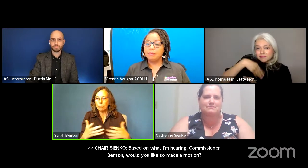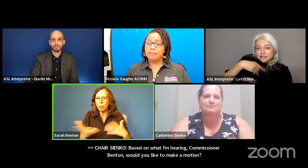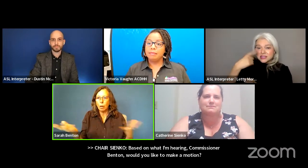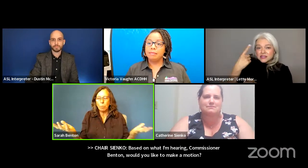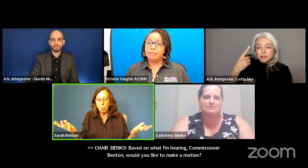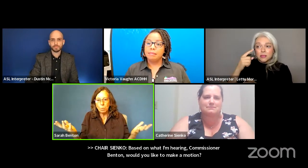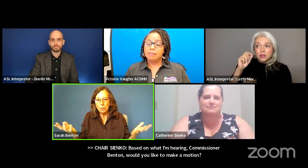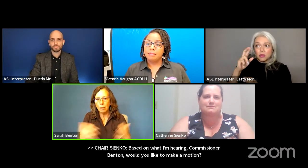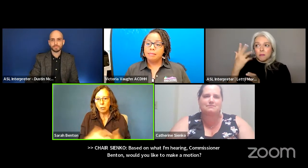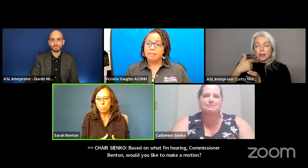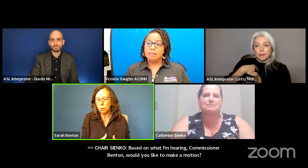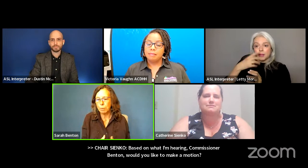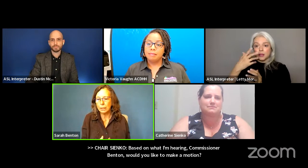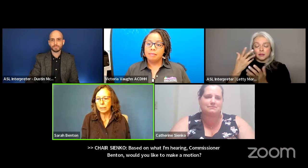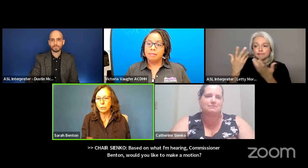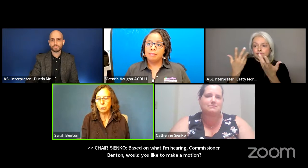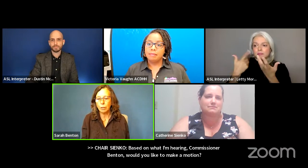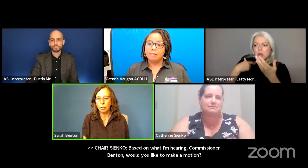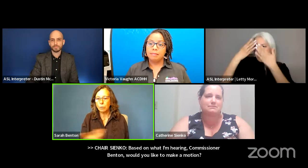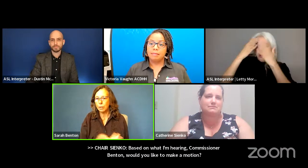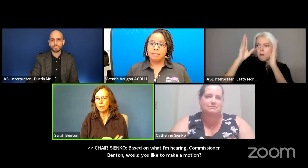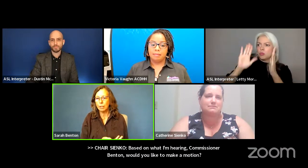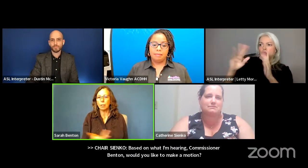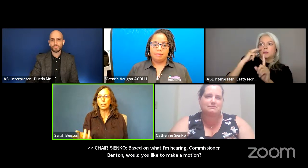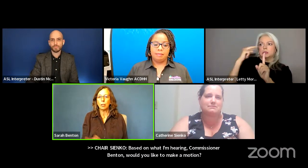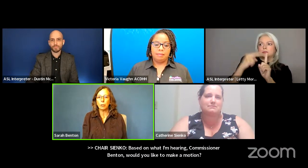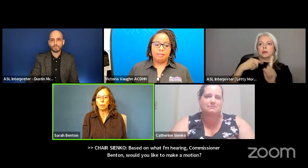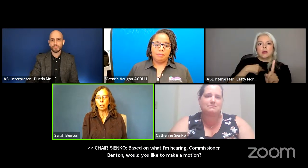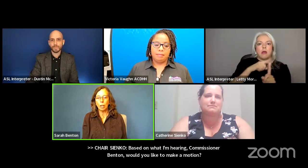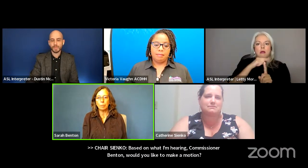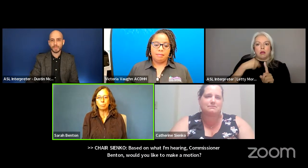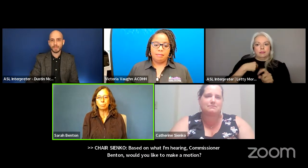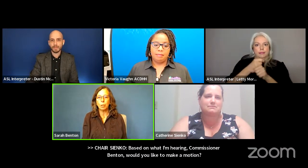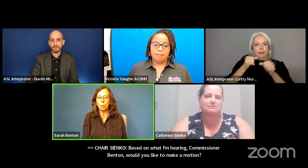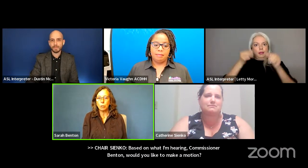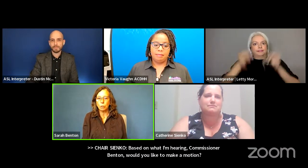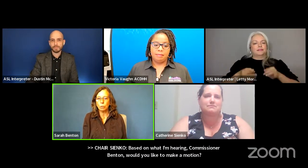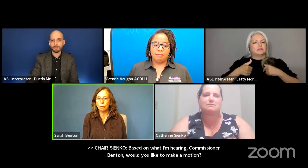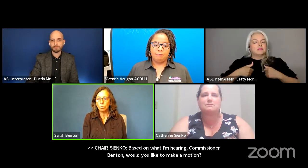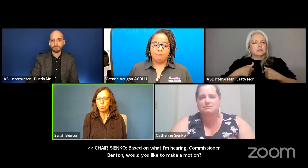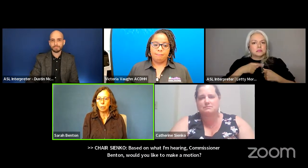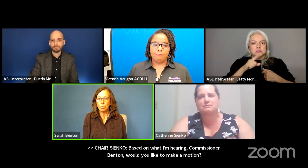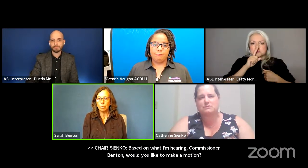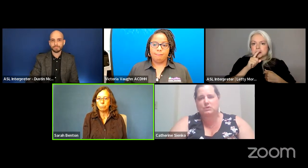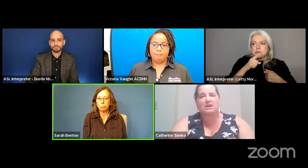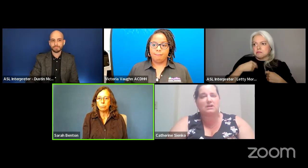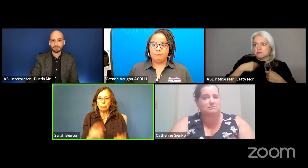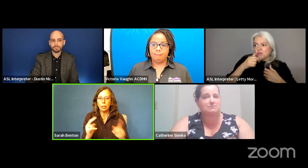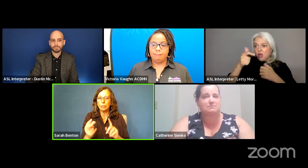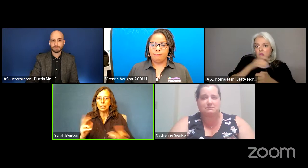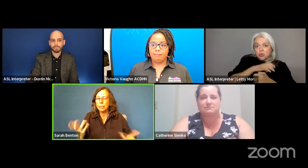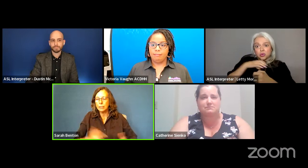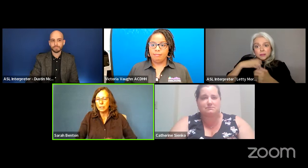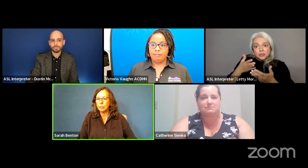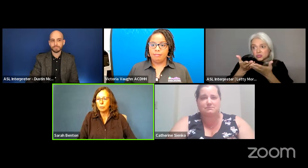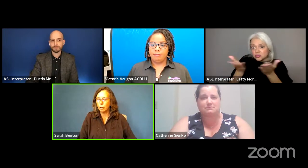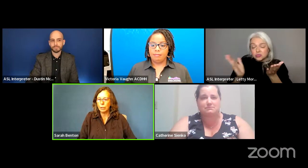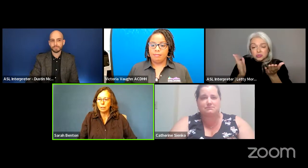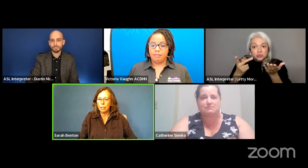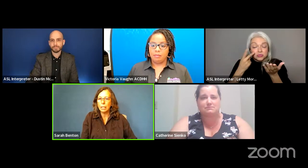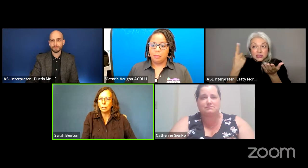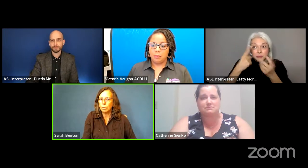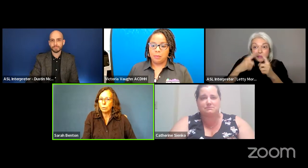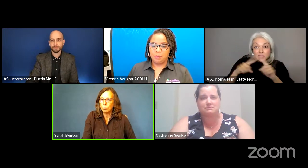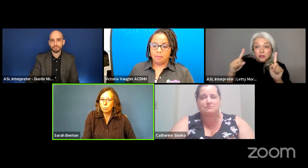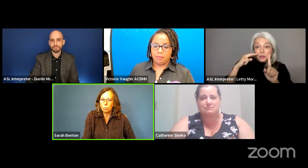or I'm open to other perspectives. So I don't know if any of the other commissioners sees things